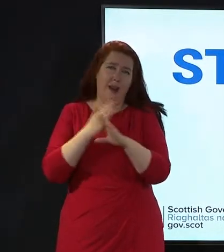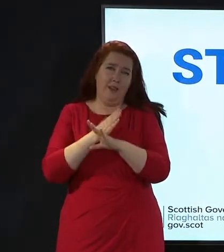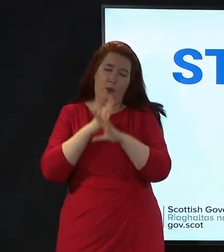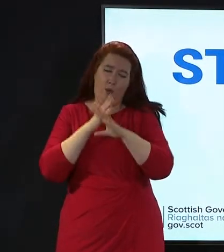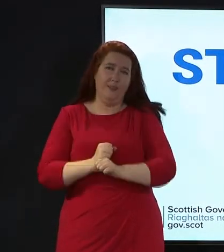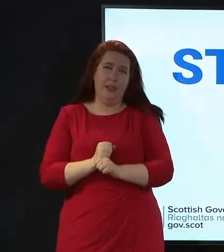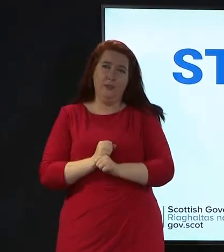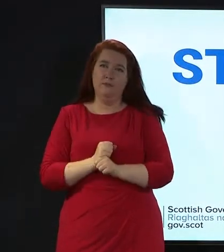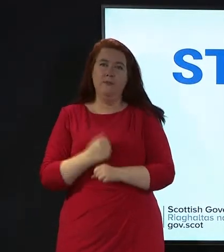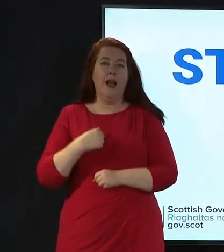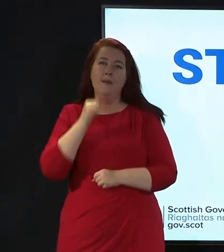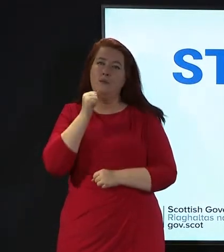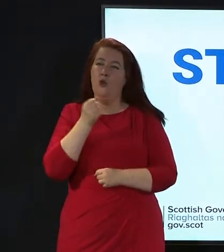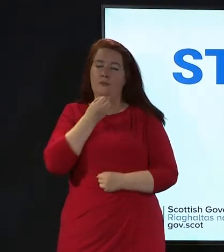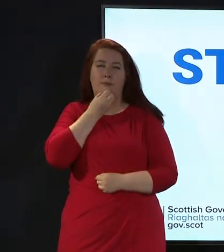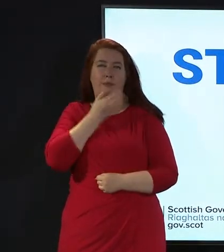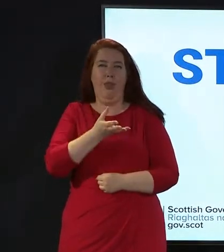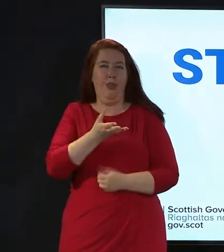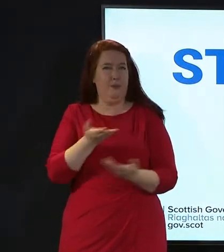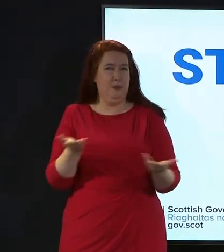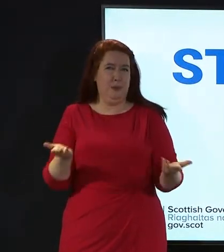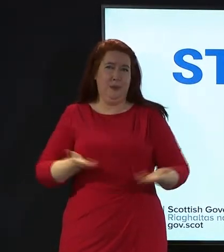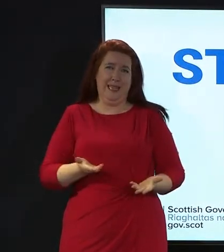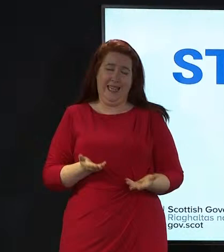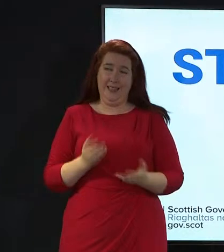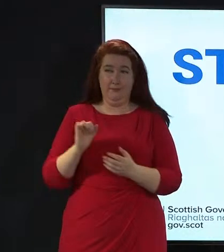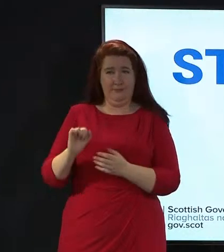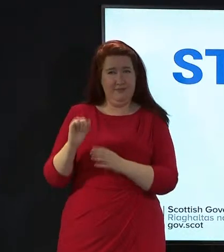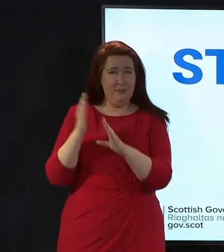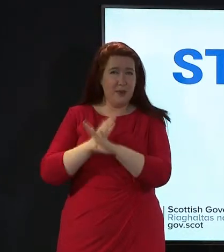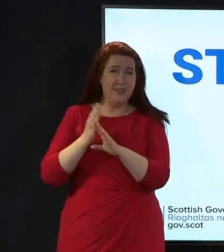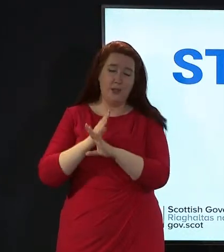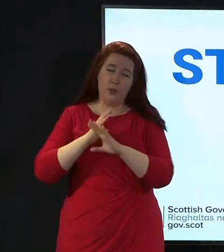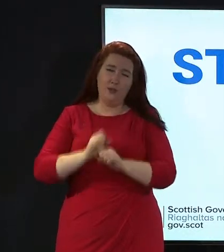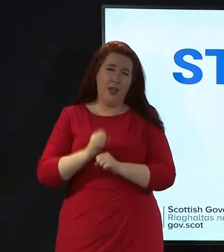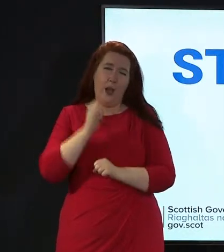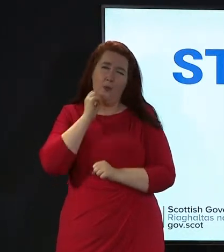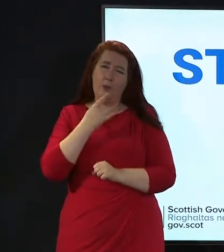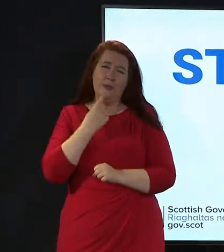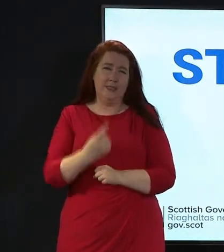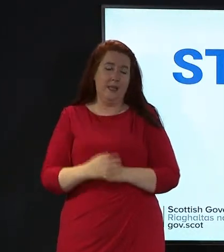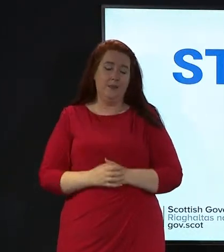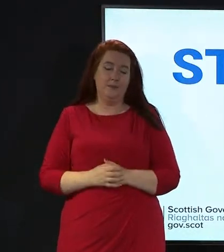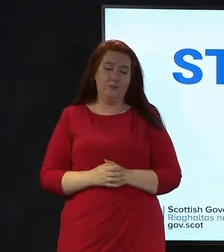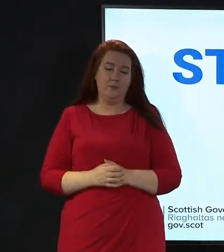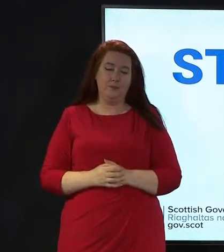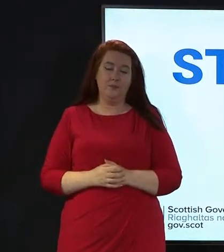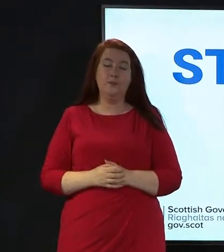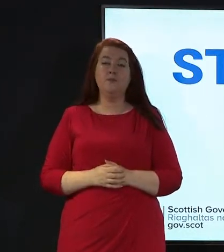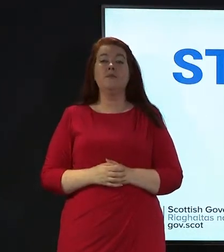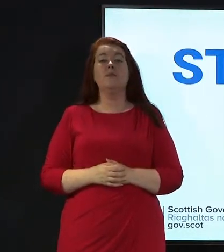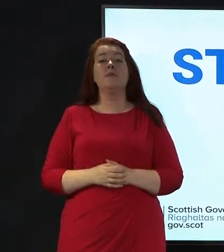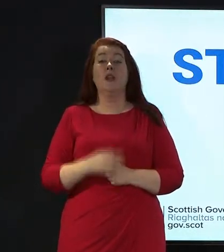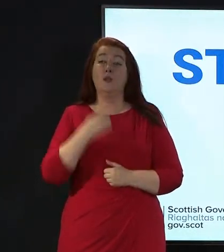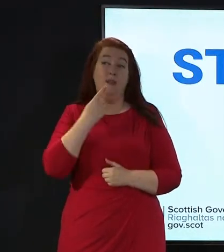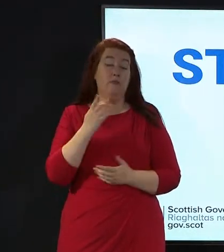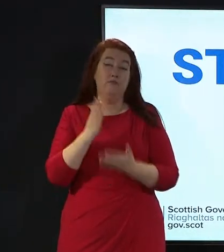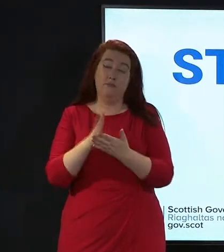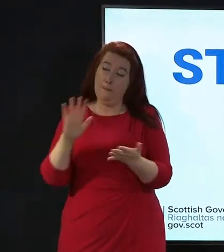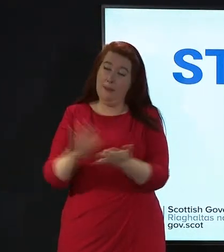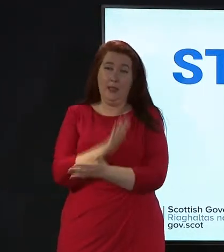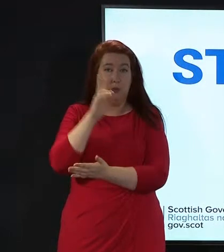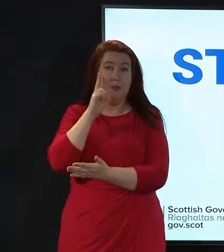confidential, and I'm not going to breach that privacy and confidentiality in any way. All I will say is that it was a real pleasure to see Her